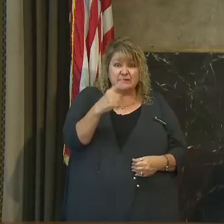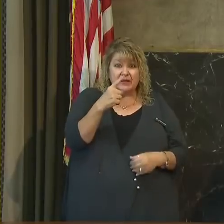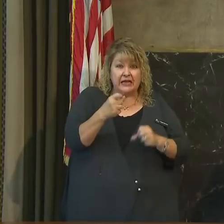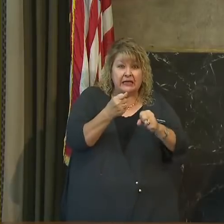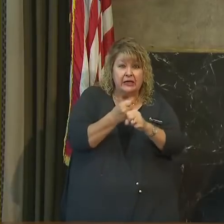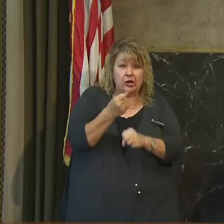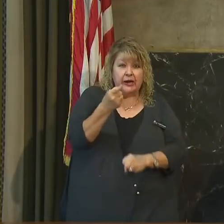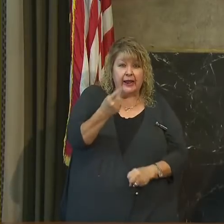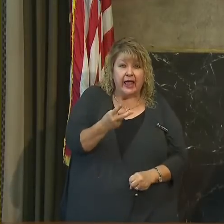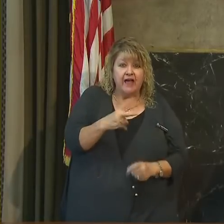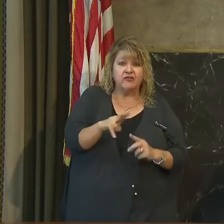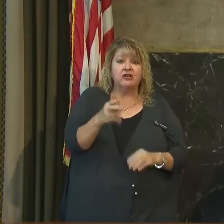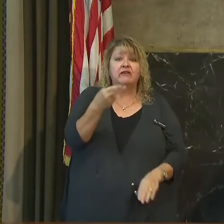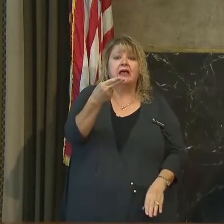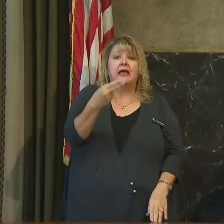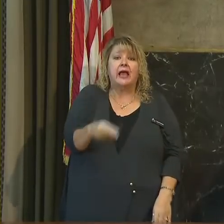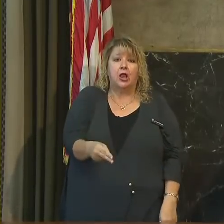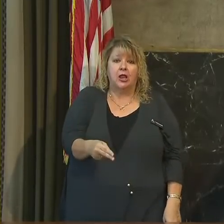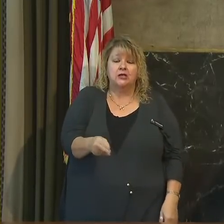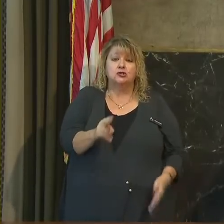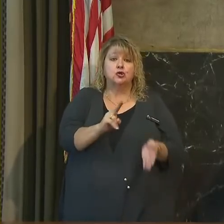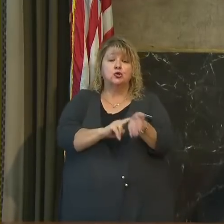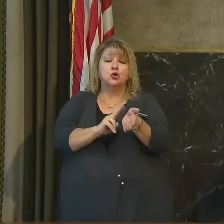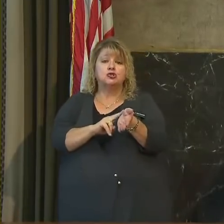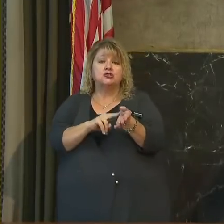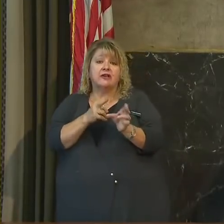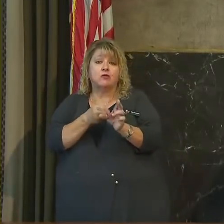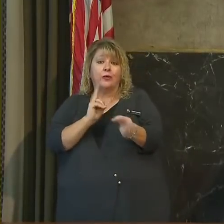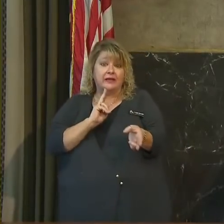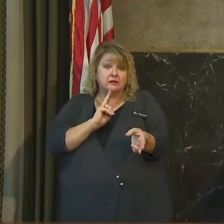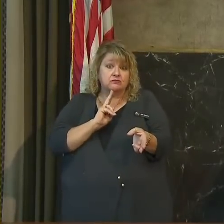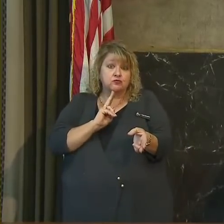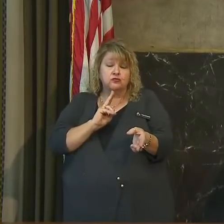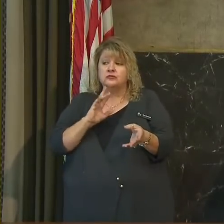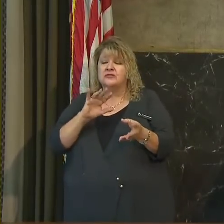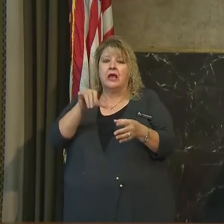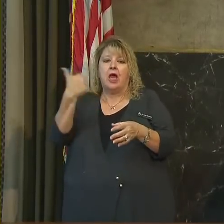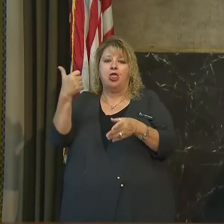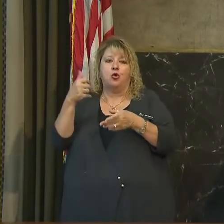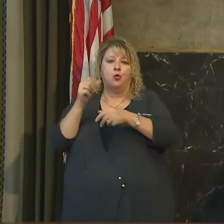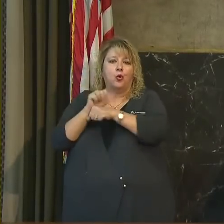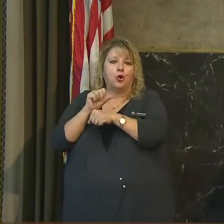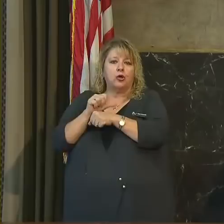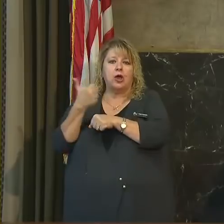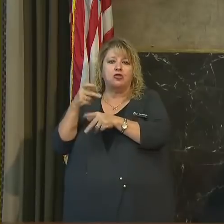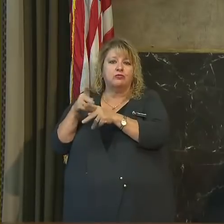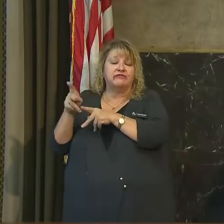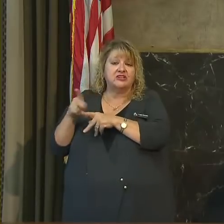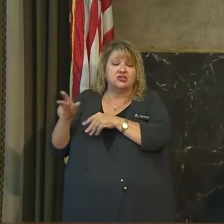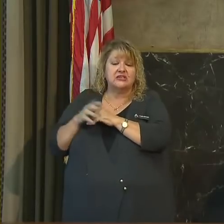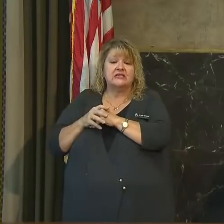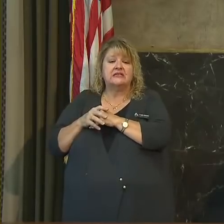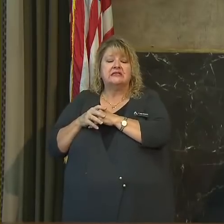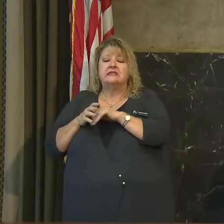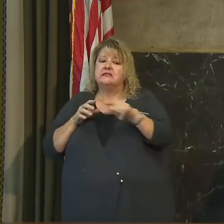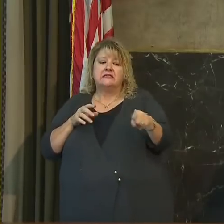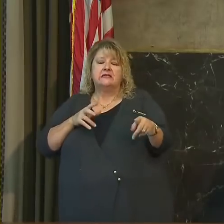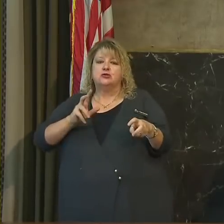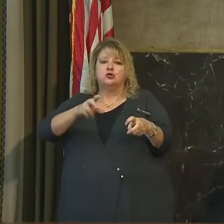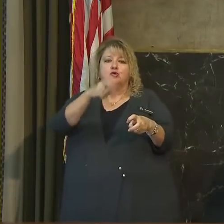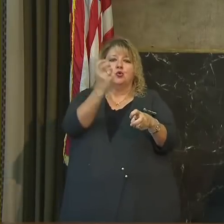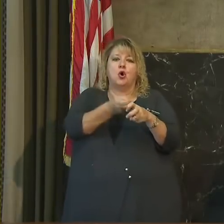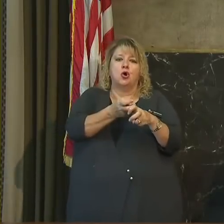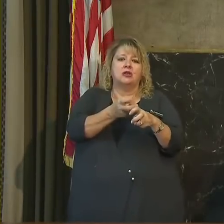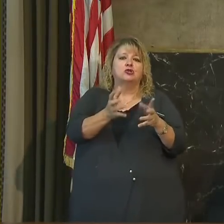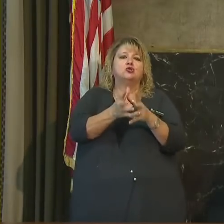decided to either leave the profession or to go to work in settings that are not quite as difficult or dangerous